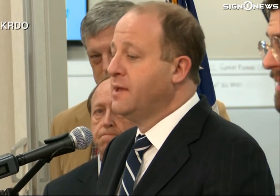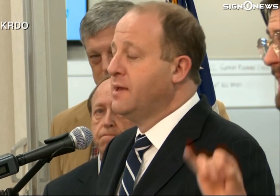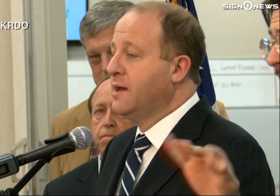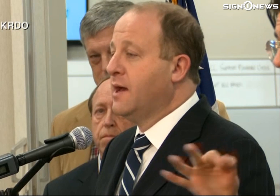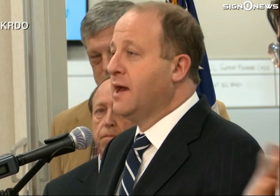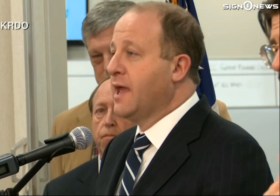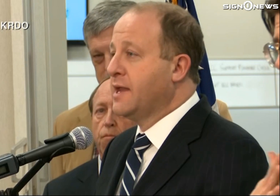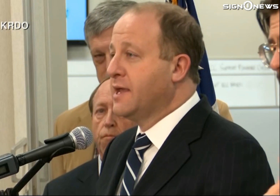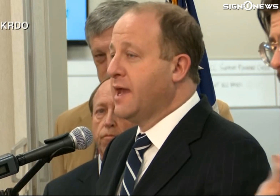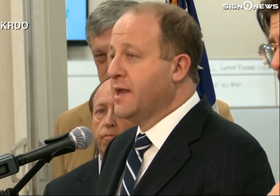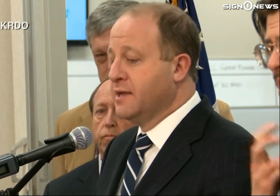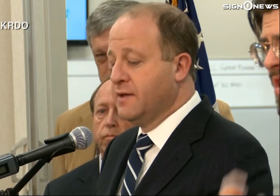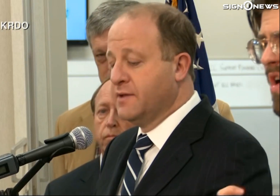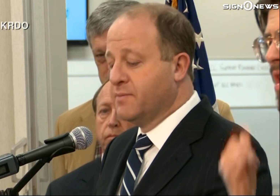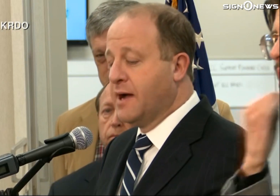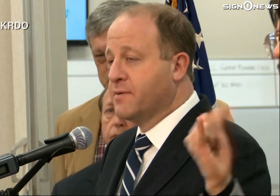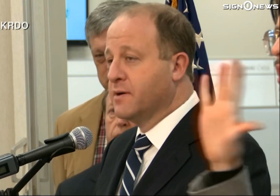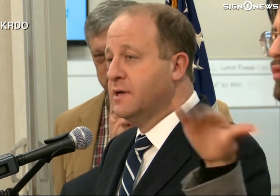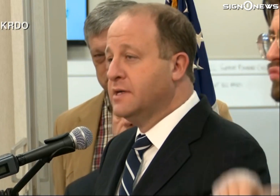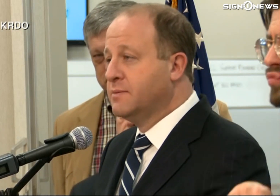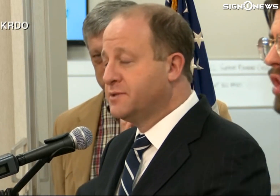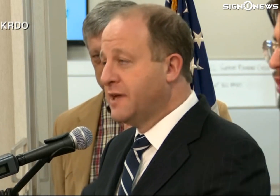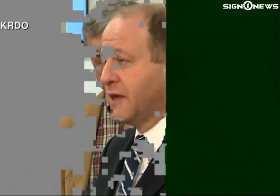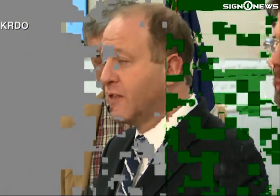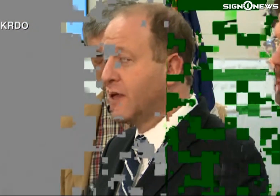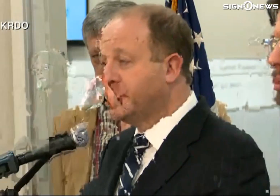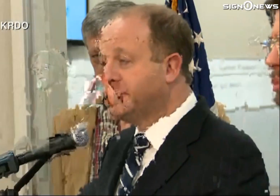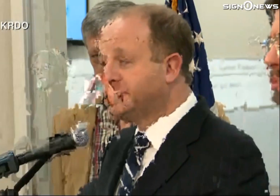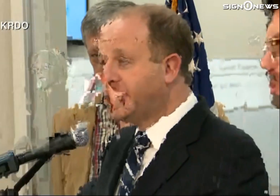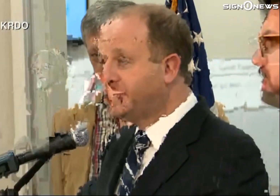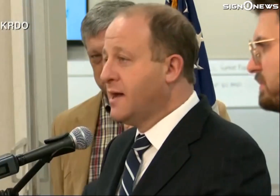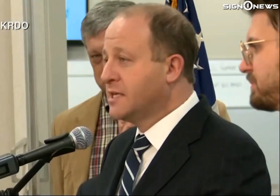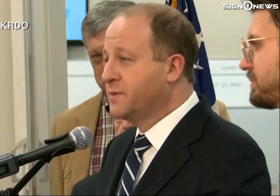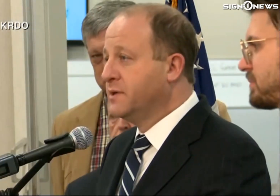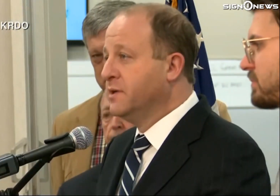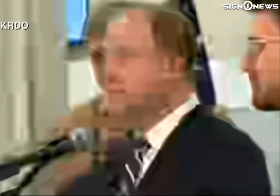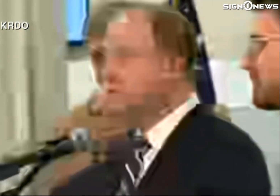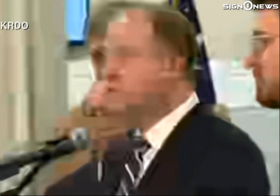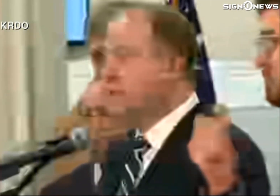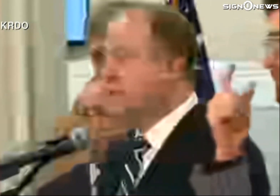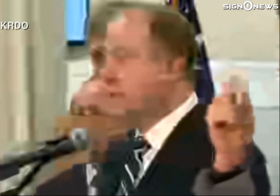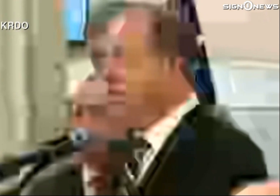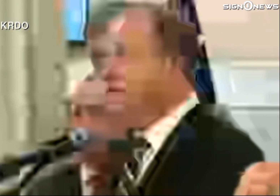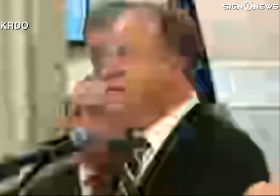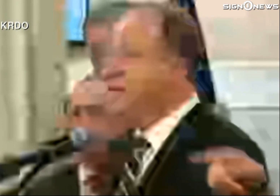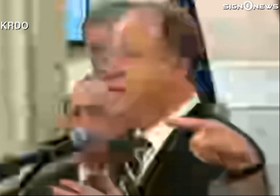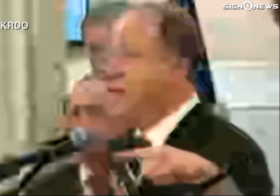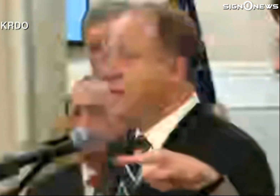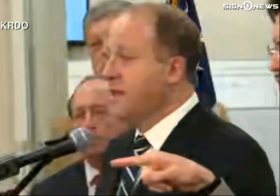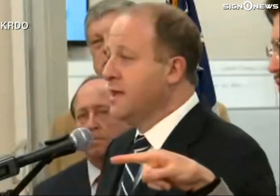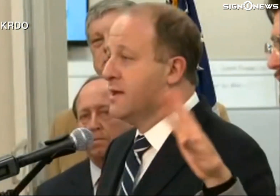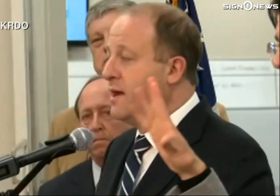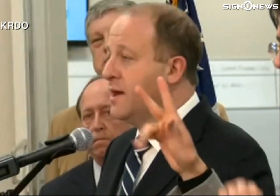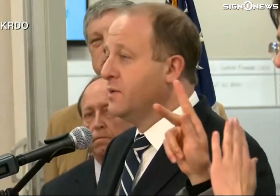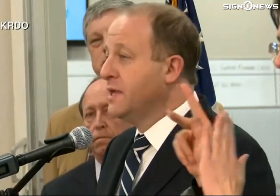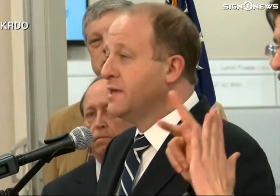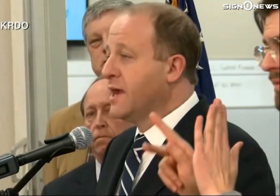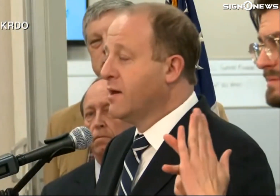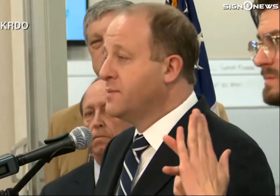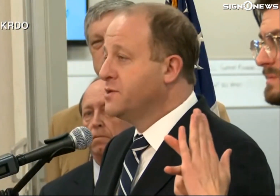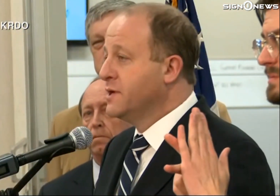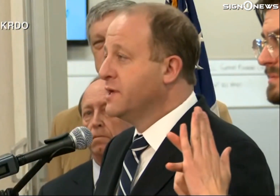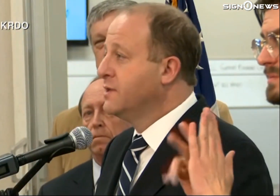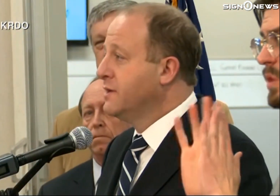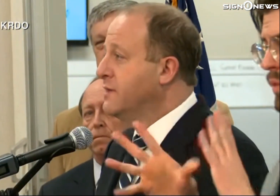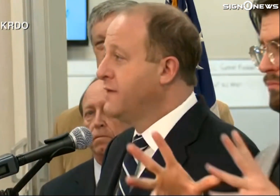breathing. And again, given the proper safety protocols at the hospital, you will be admitted, and they need